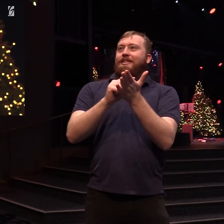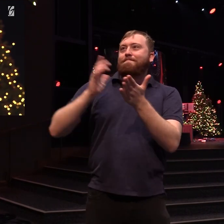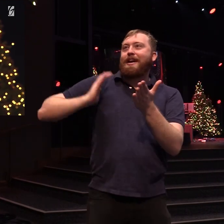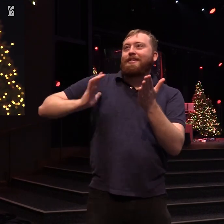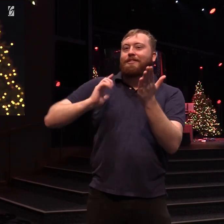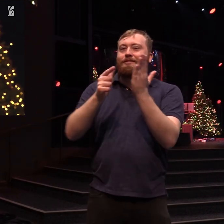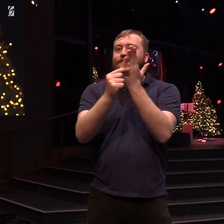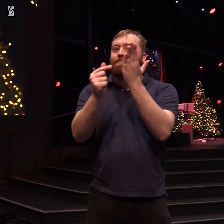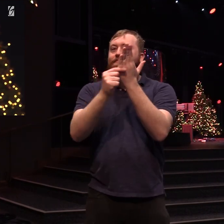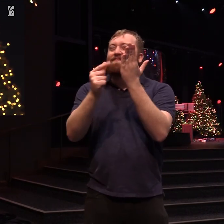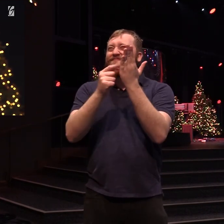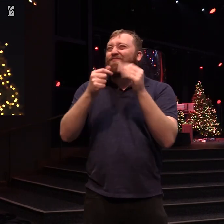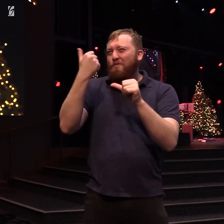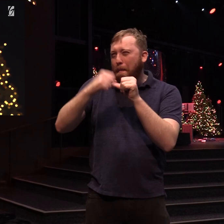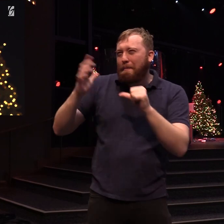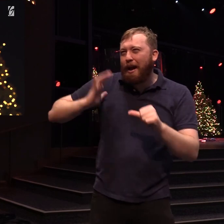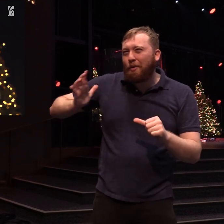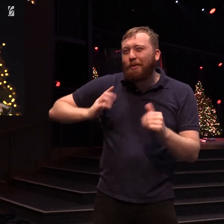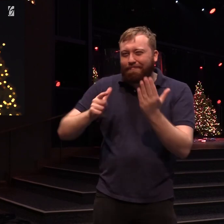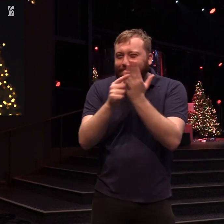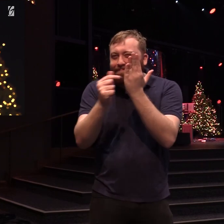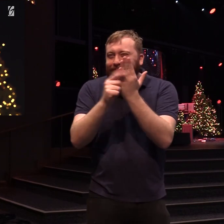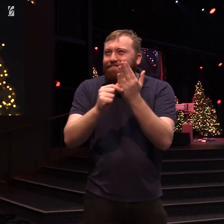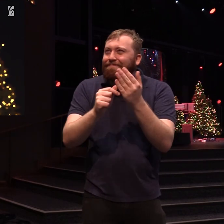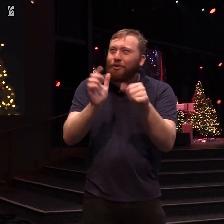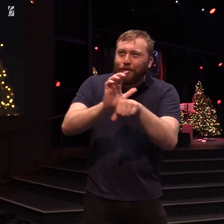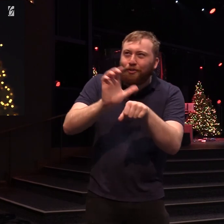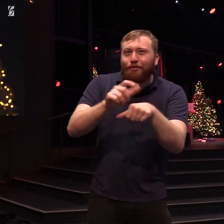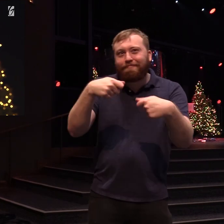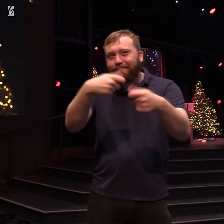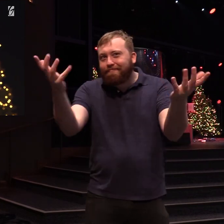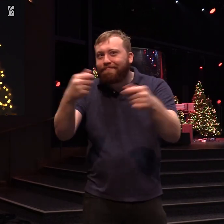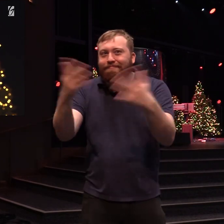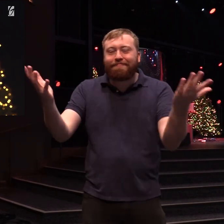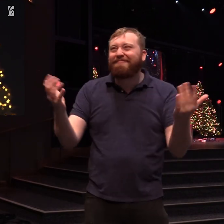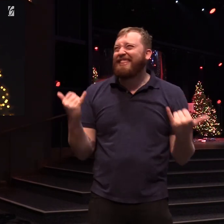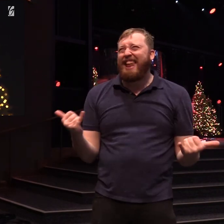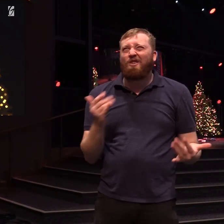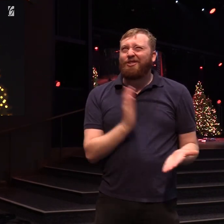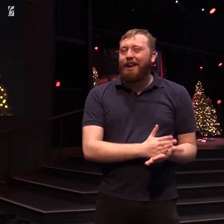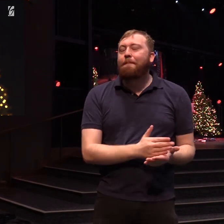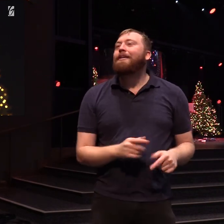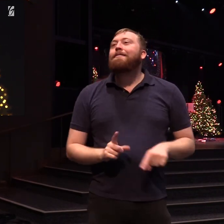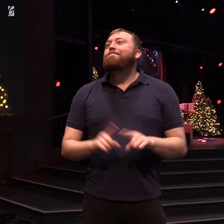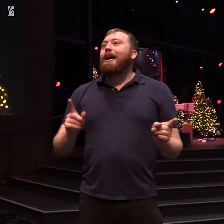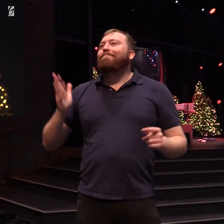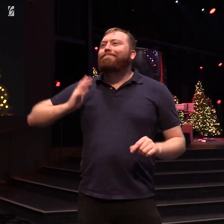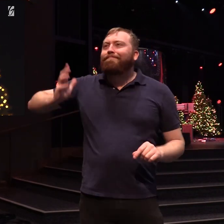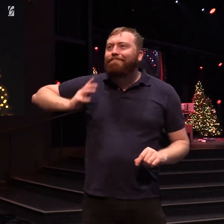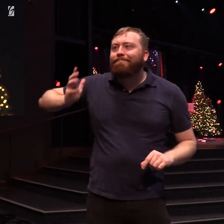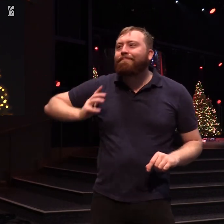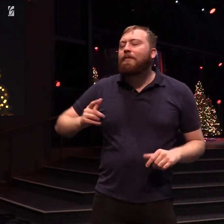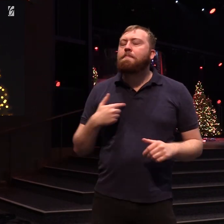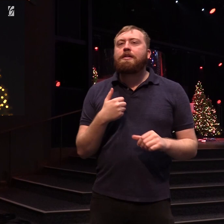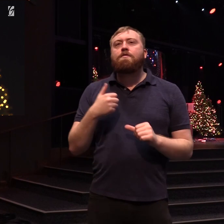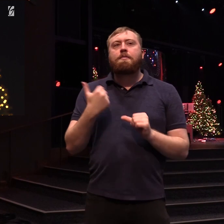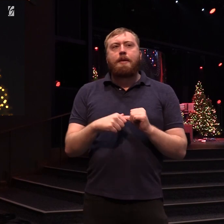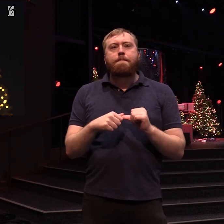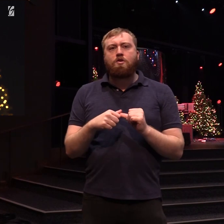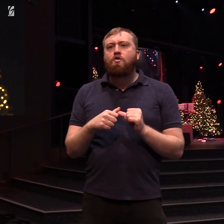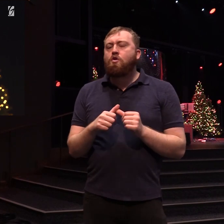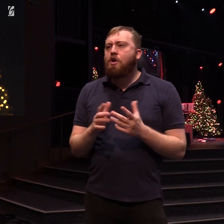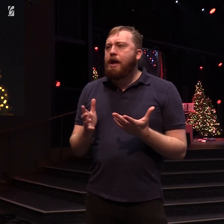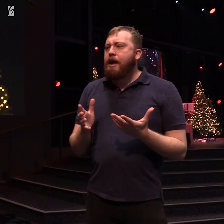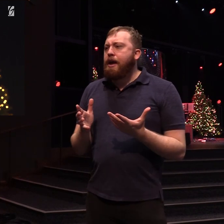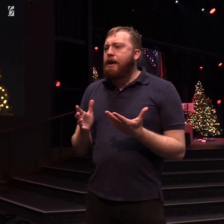out. I would have never remembered that sermon except just a couple of years ago. I was in the home of a seasoned saint